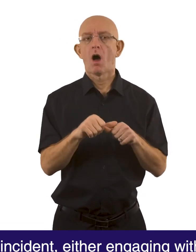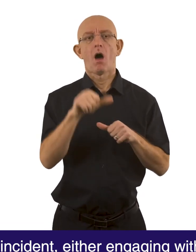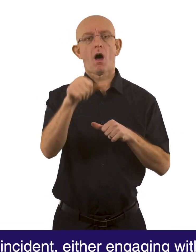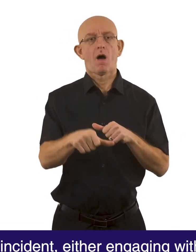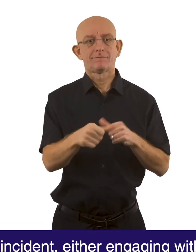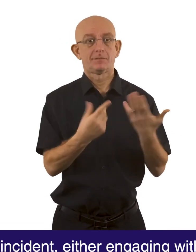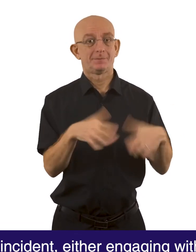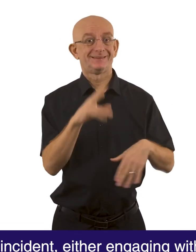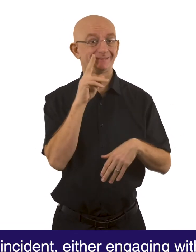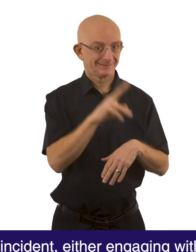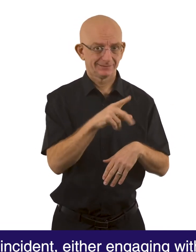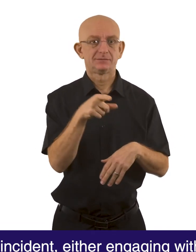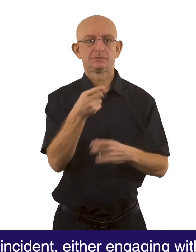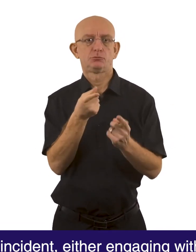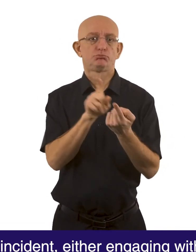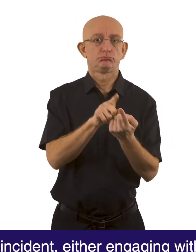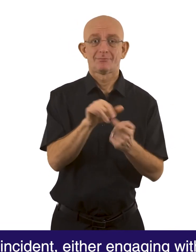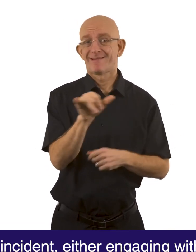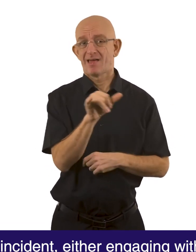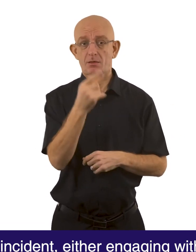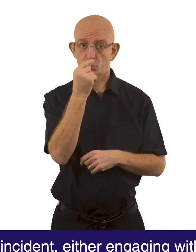or the recipient of unfair treatment.